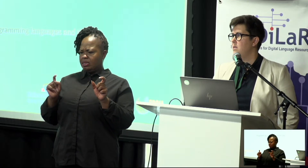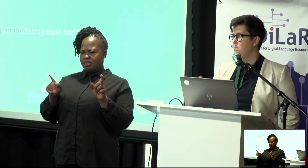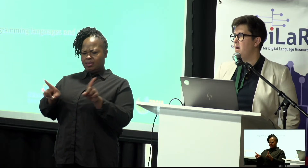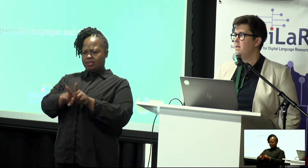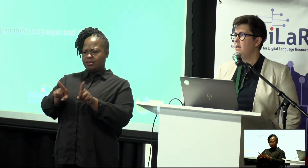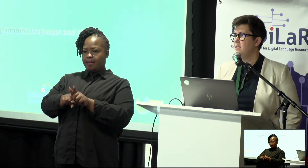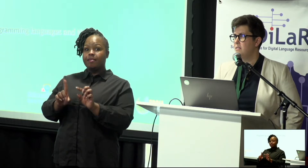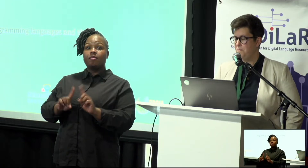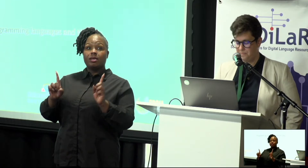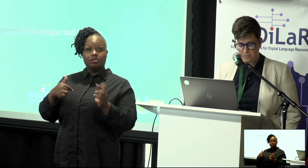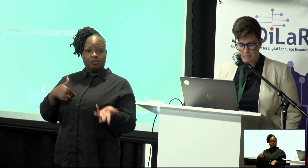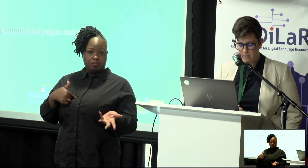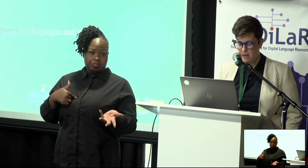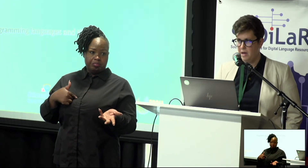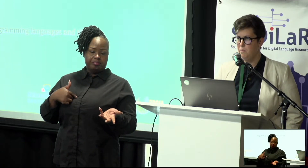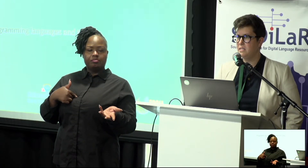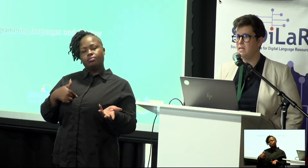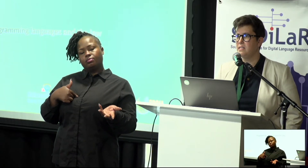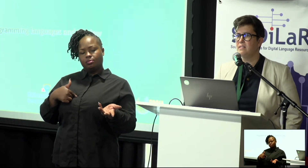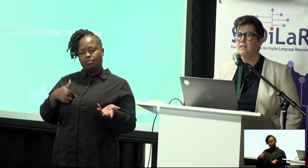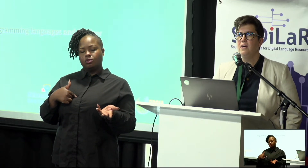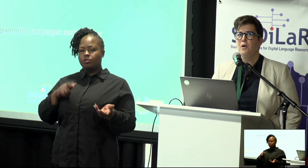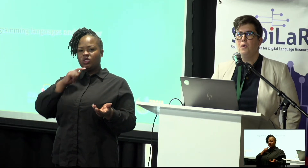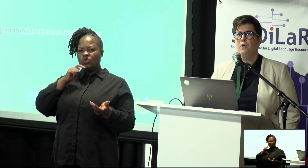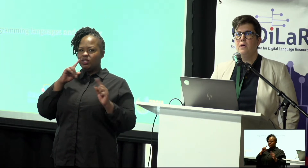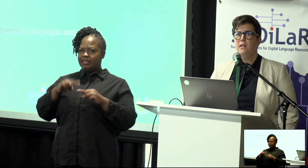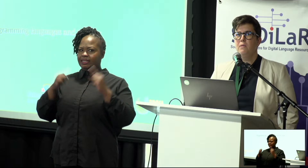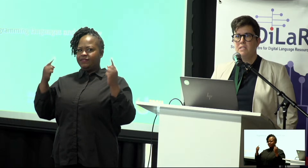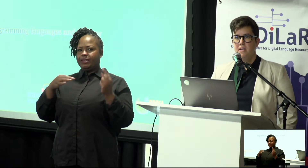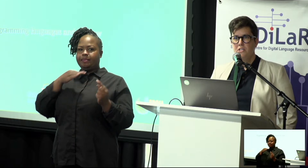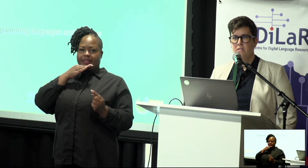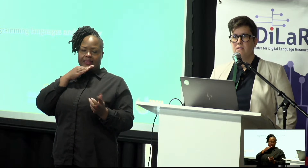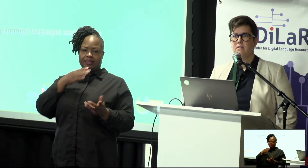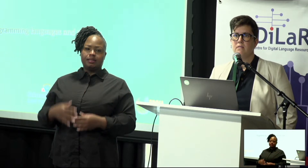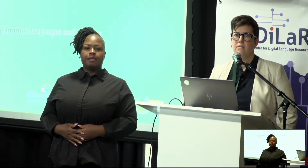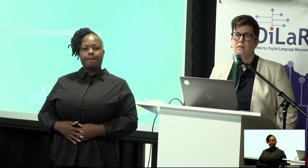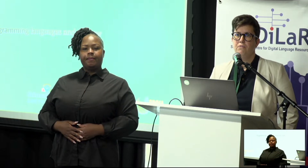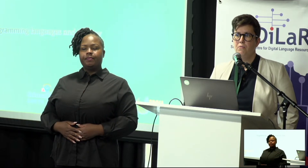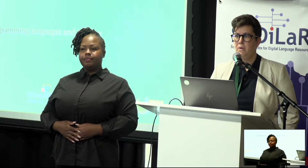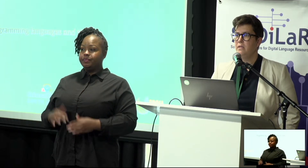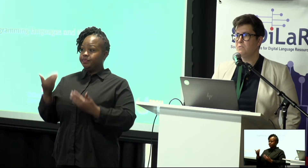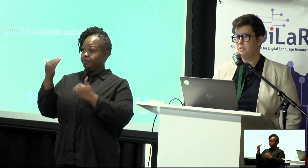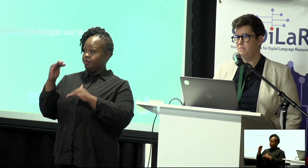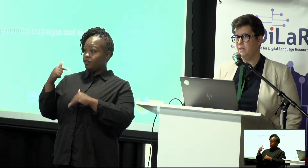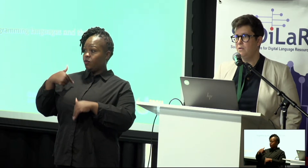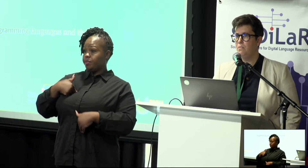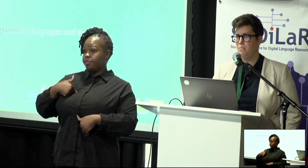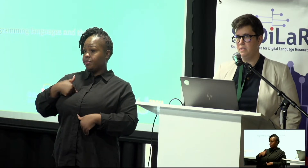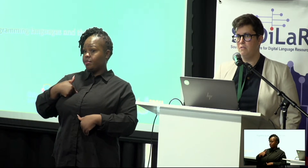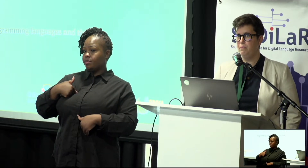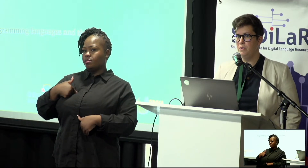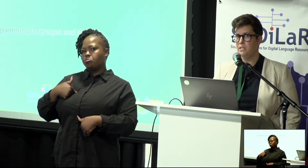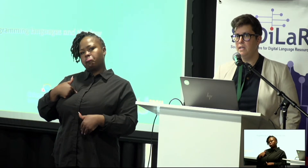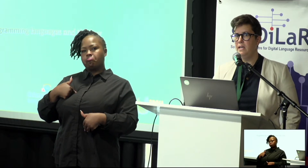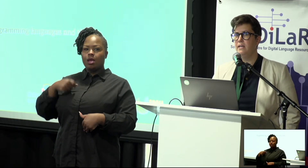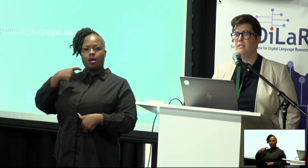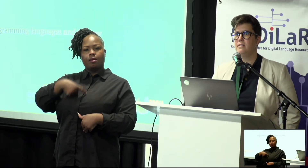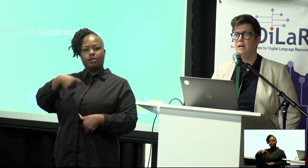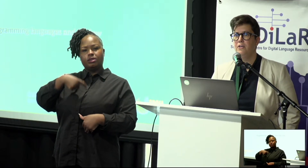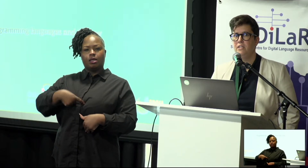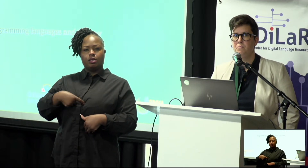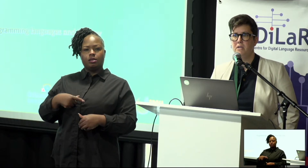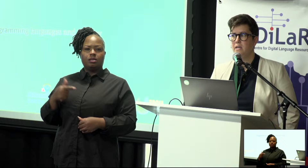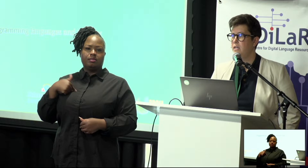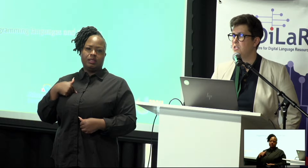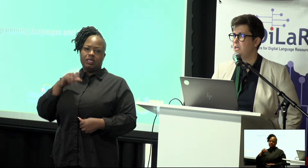whereas in my case, it doesn't. Limitations for me specifically, or myself personally,